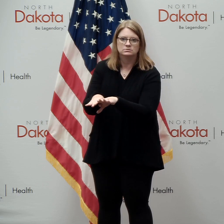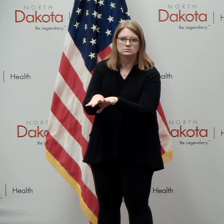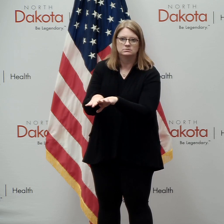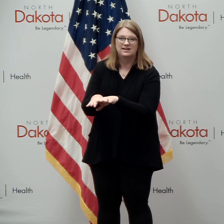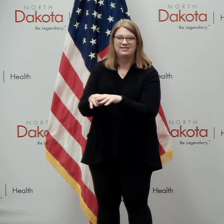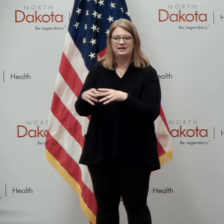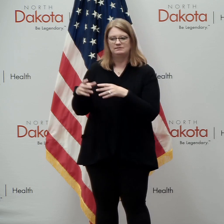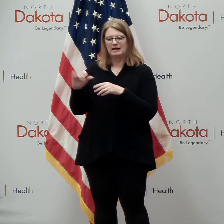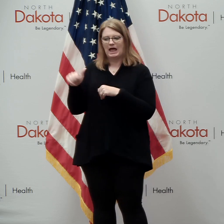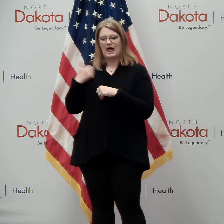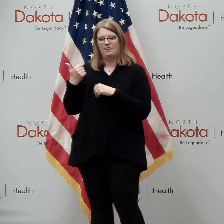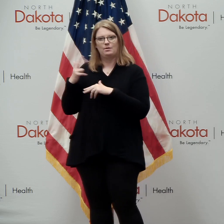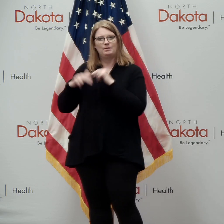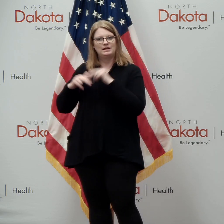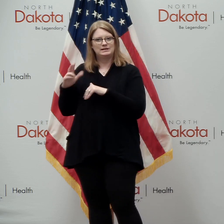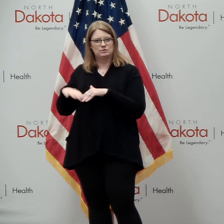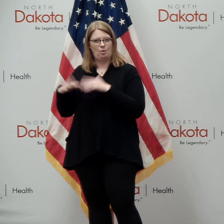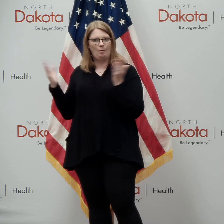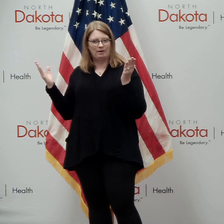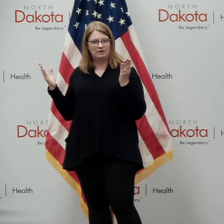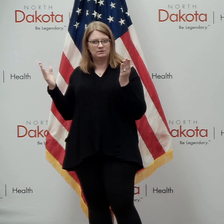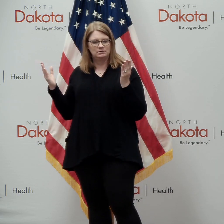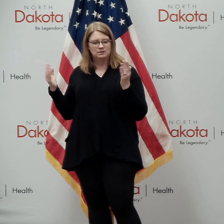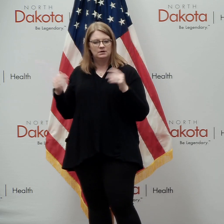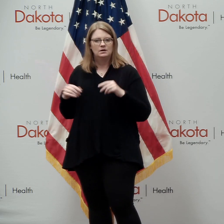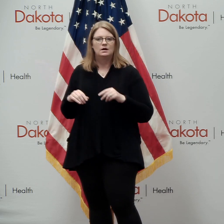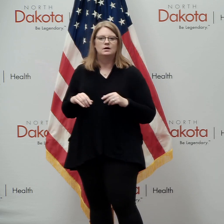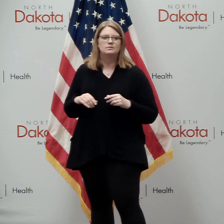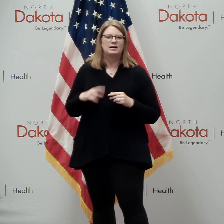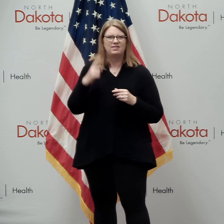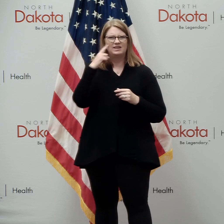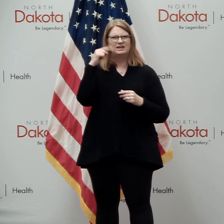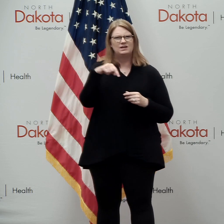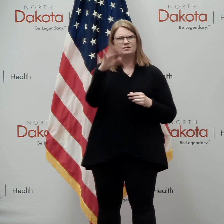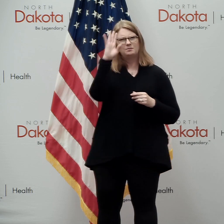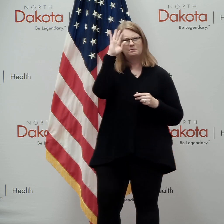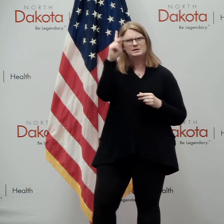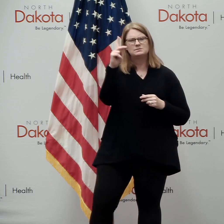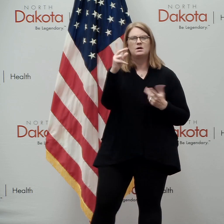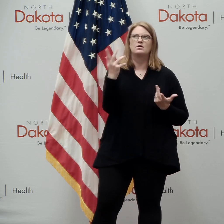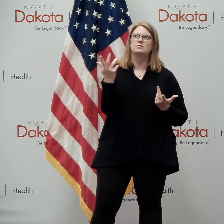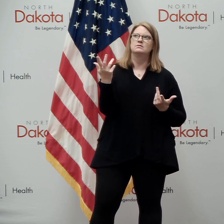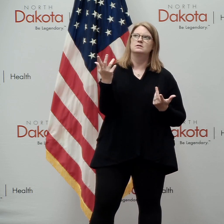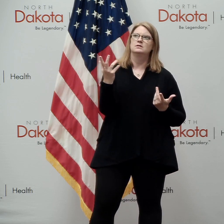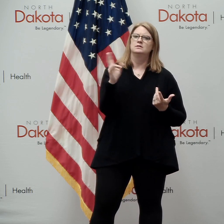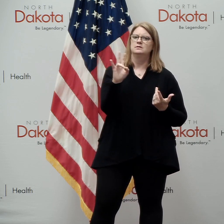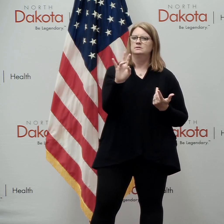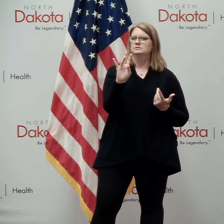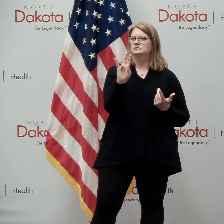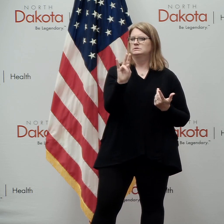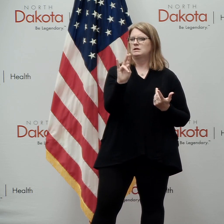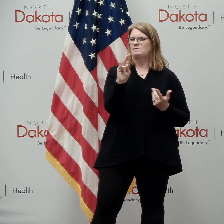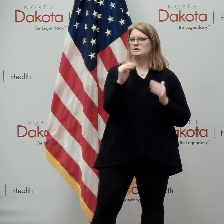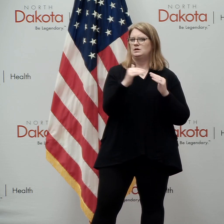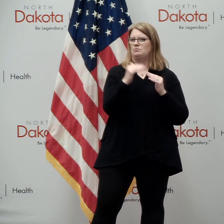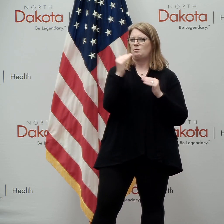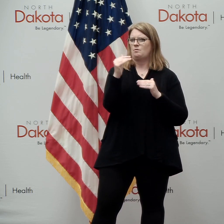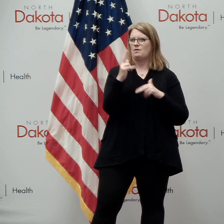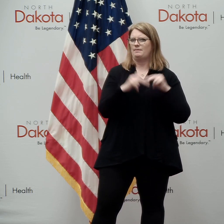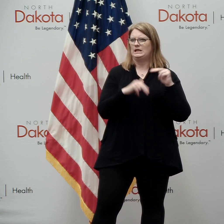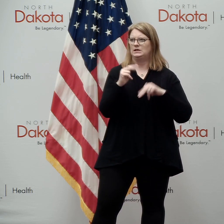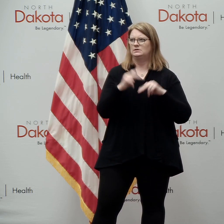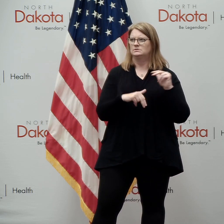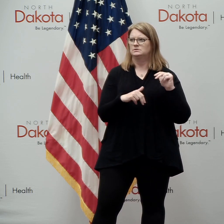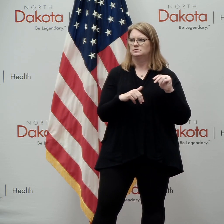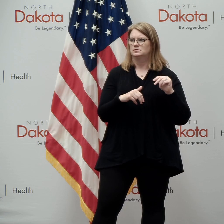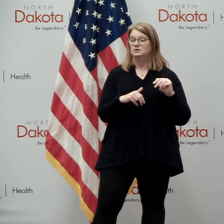in some of these larger districts, we can, like I think here in Bismarck, there's 17 plus buildings. I mean, I